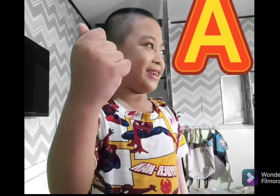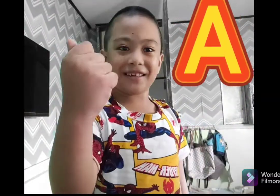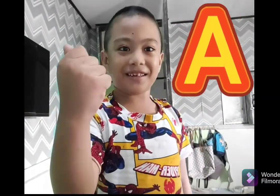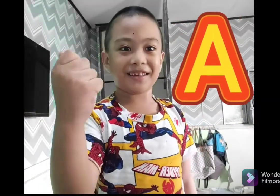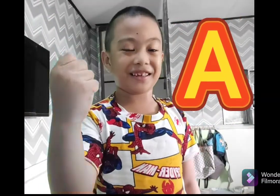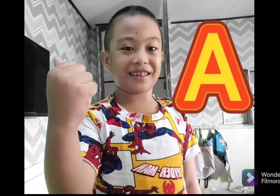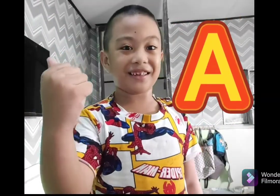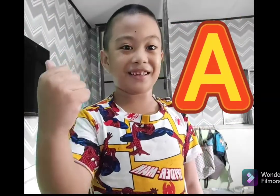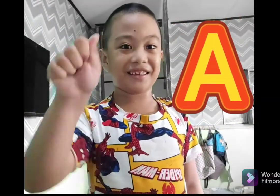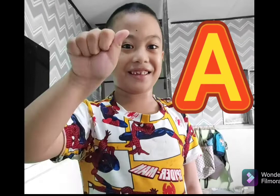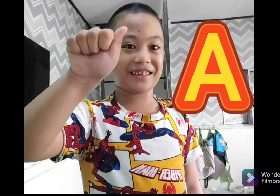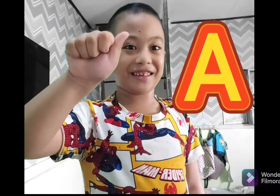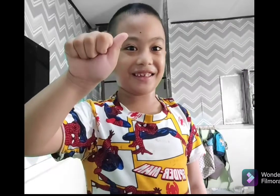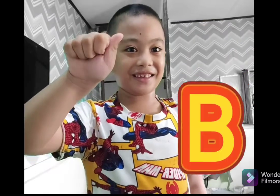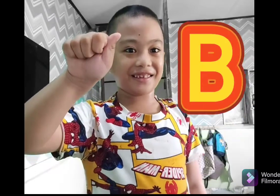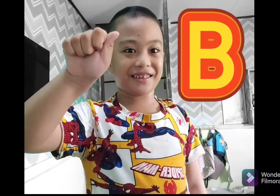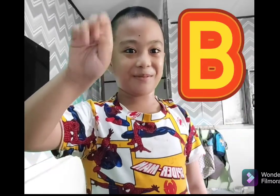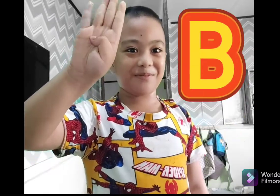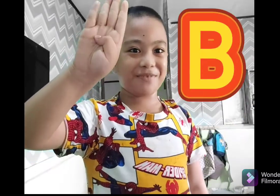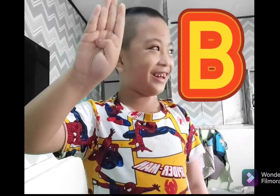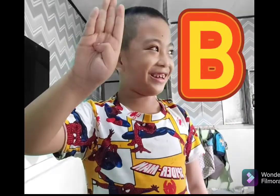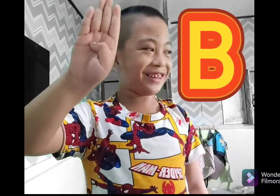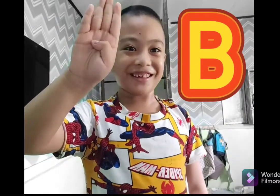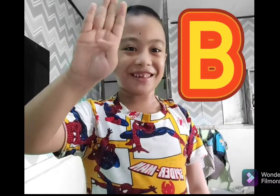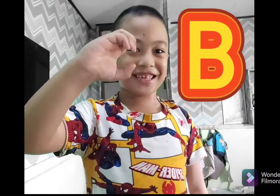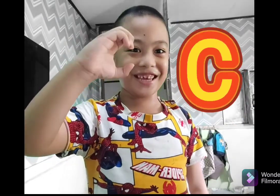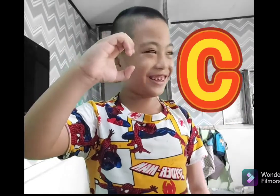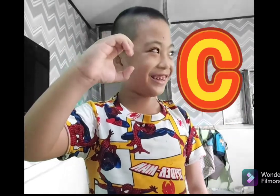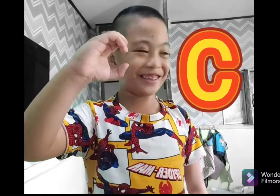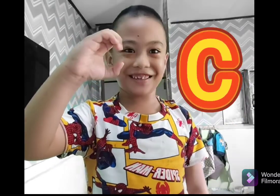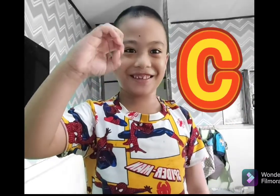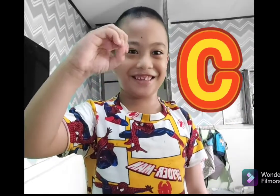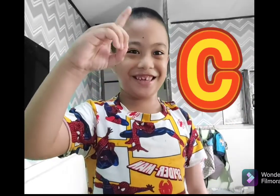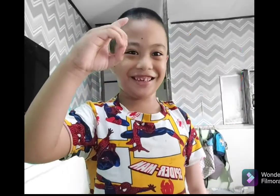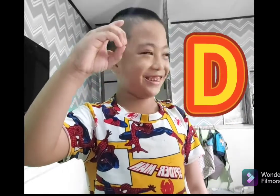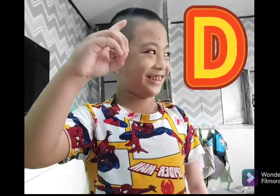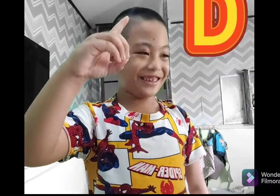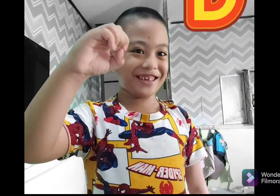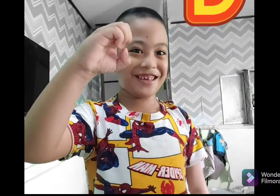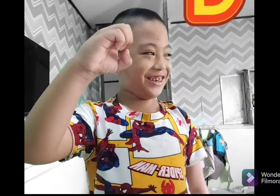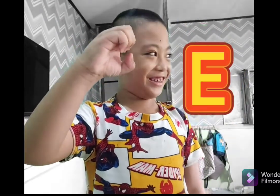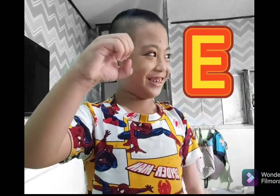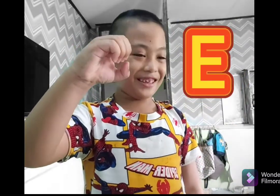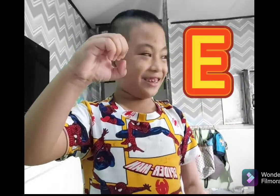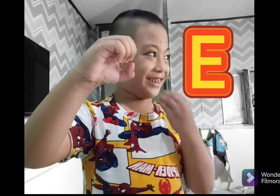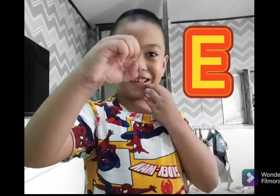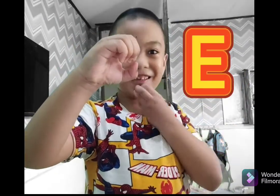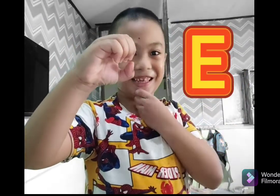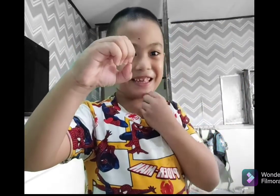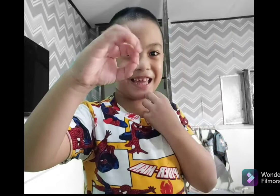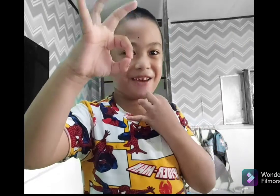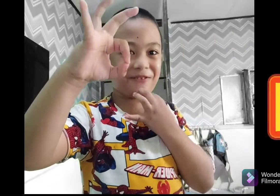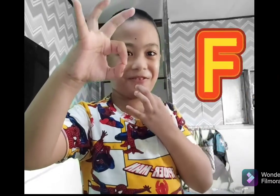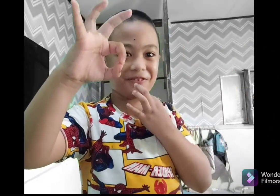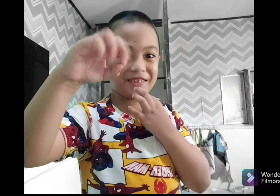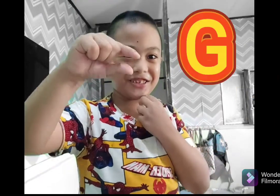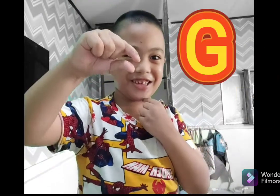A, D, C, D, E, M, G,